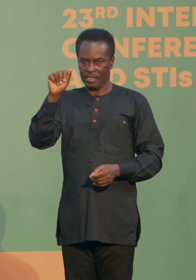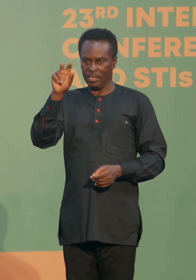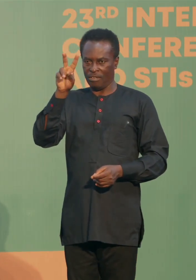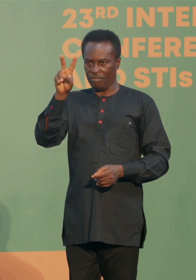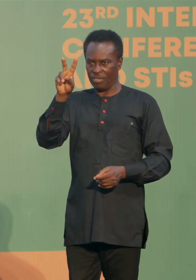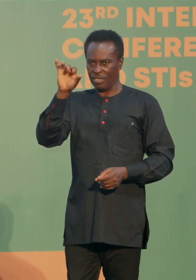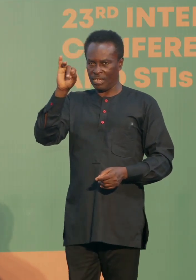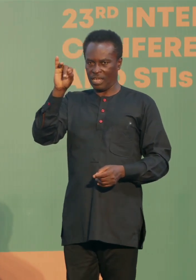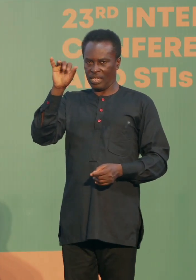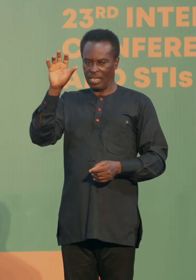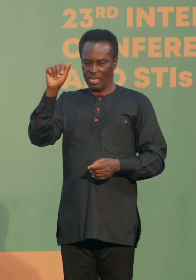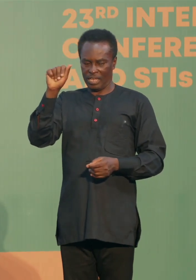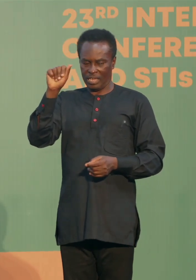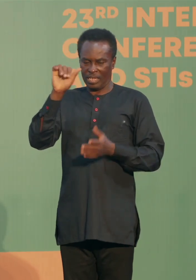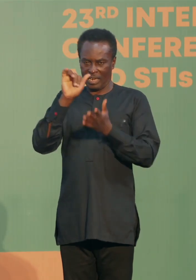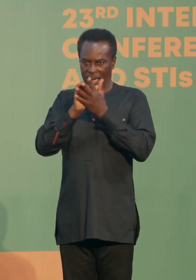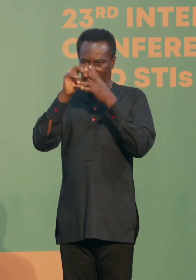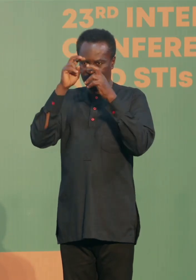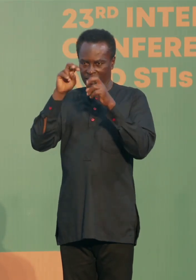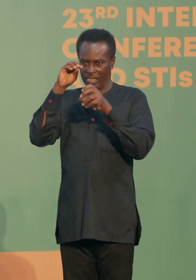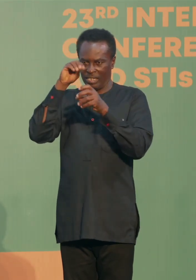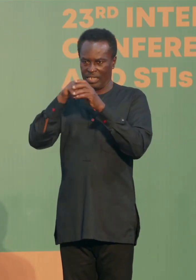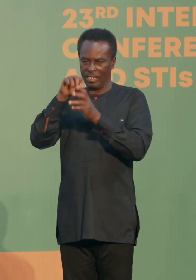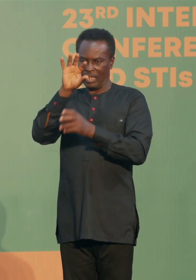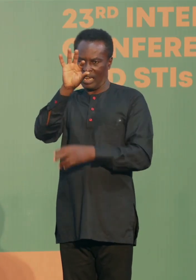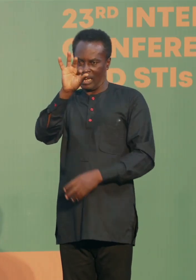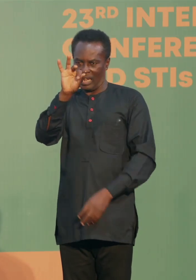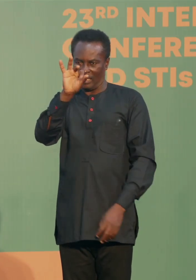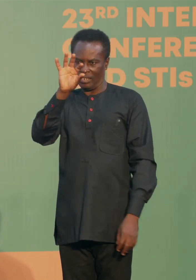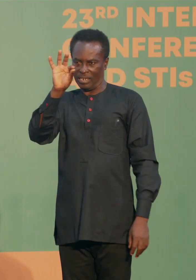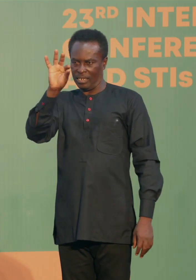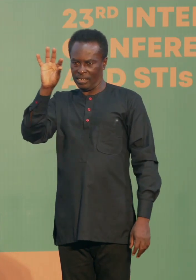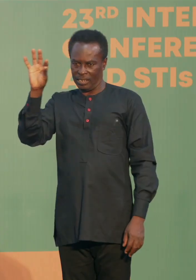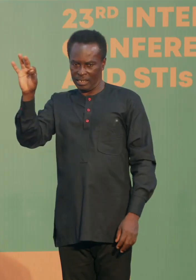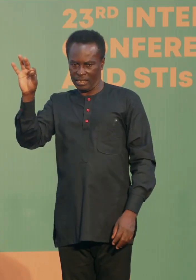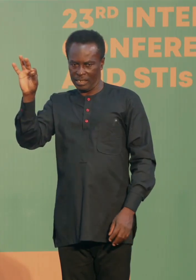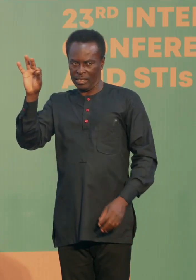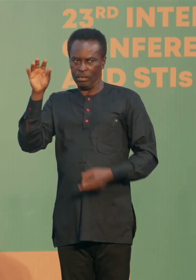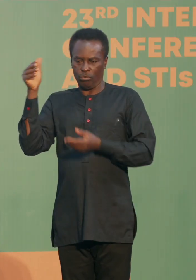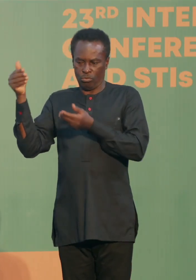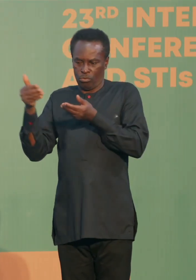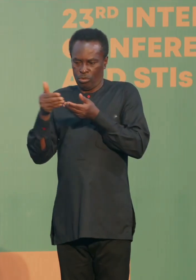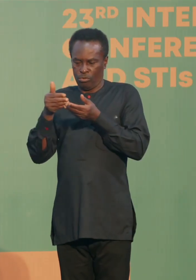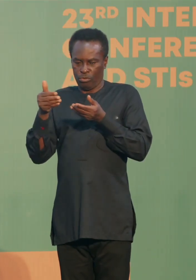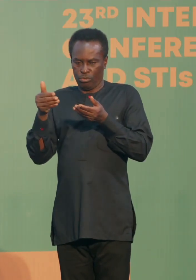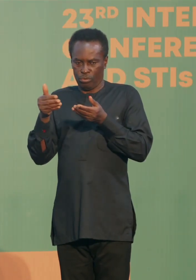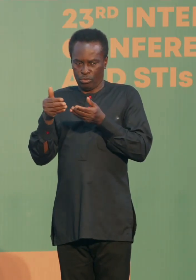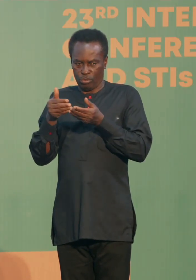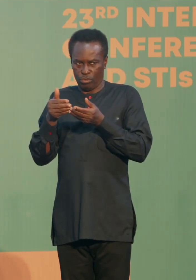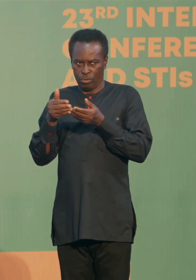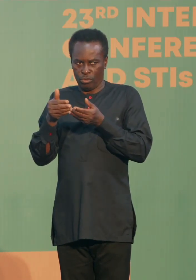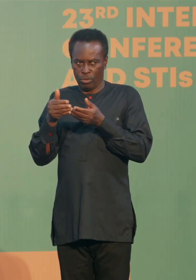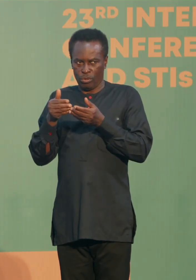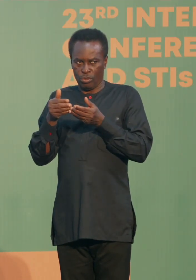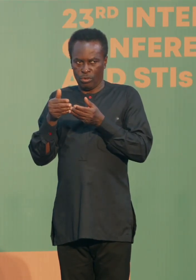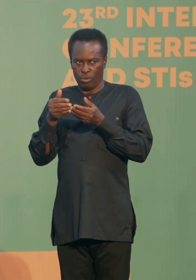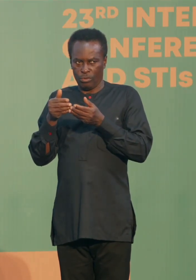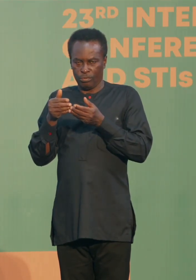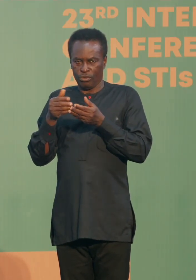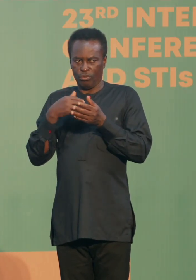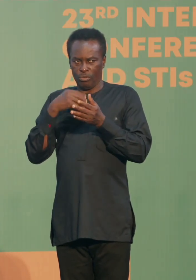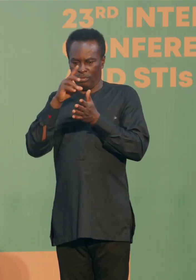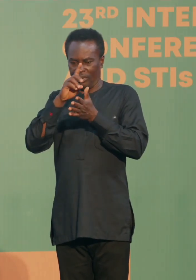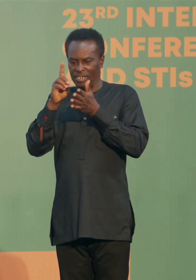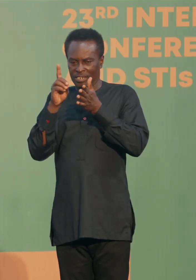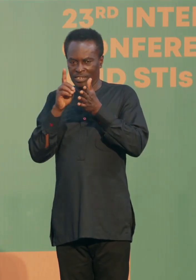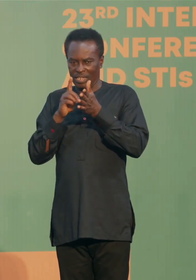of 1999, where pap smear are expensive to introduce in low resource settings. So we designed